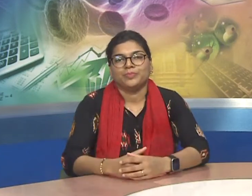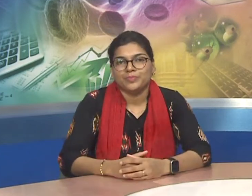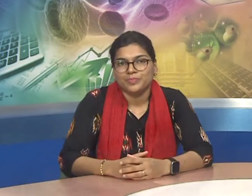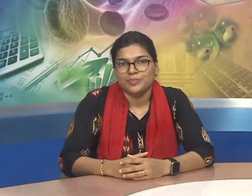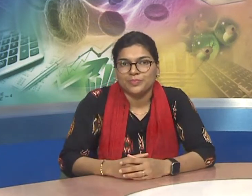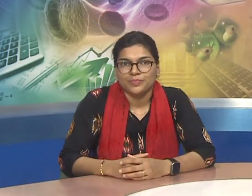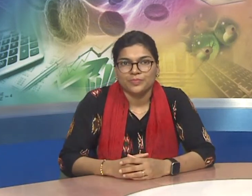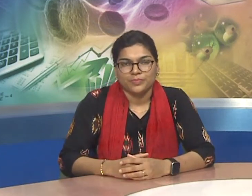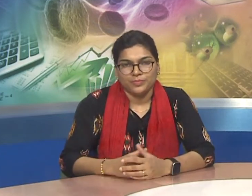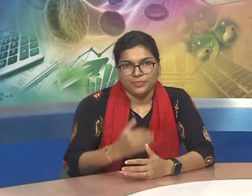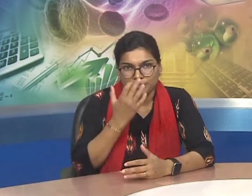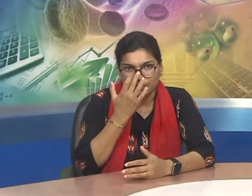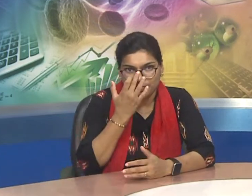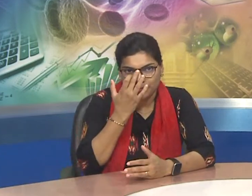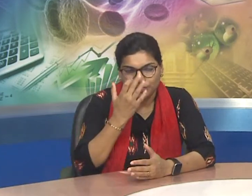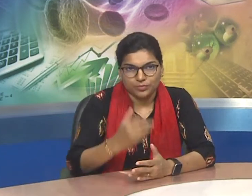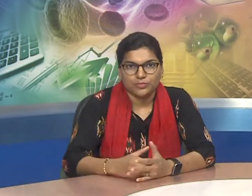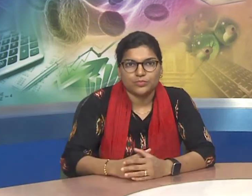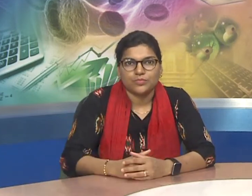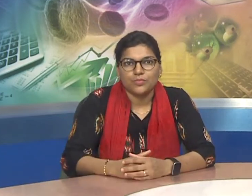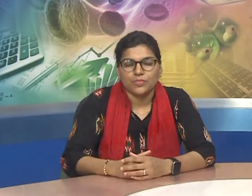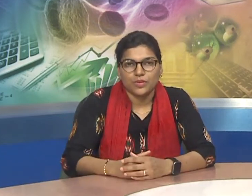so interconnected that created the need for